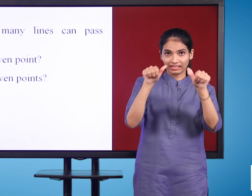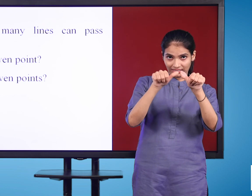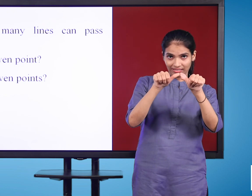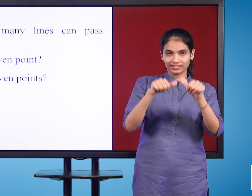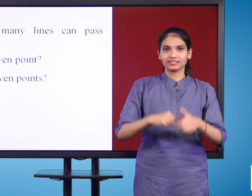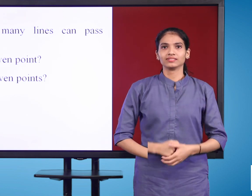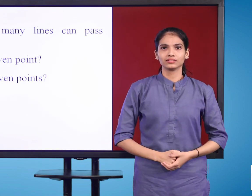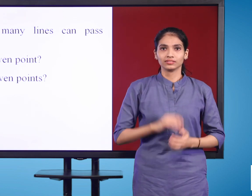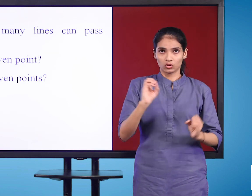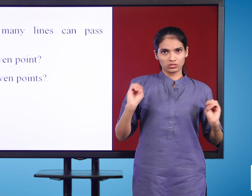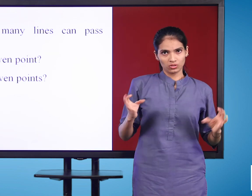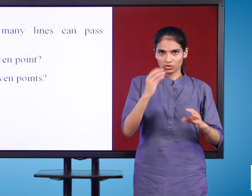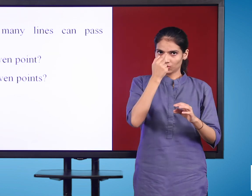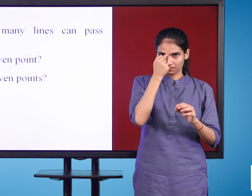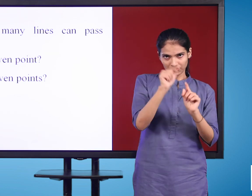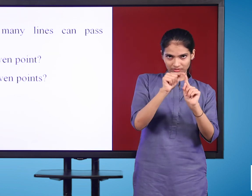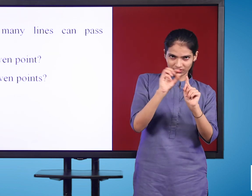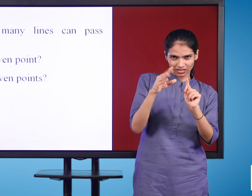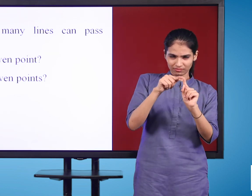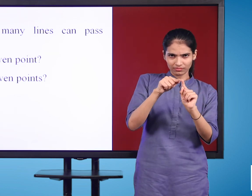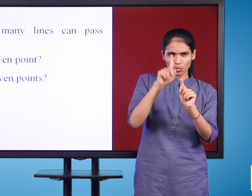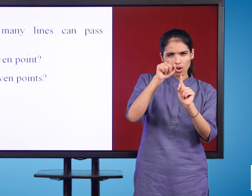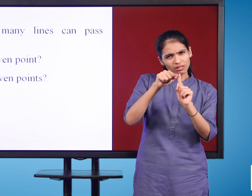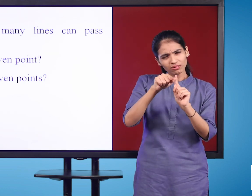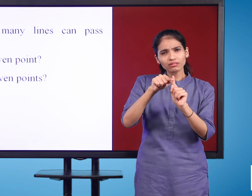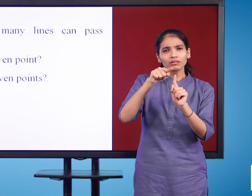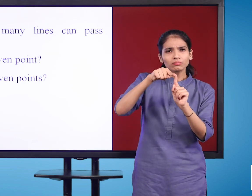A. 1 given point,